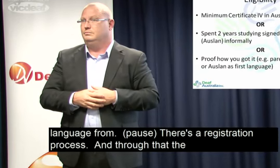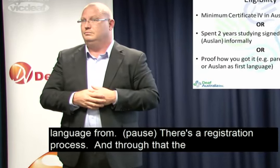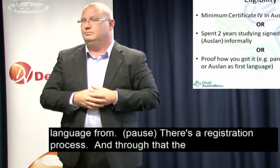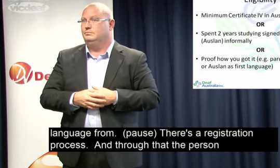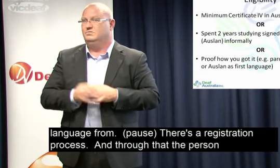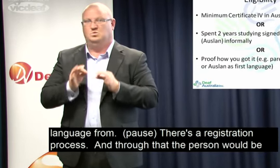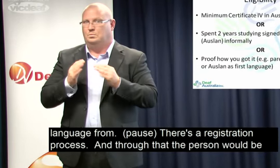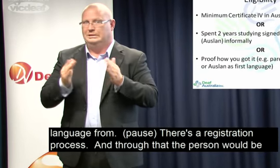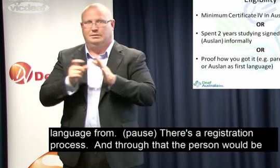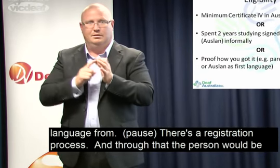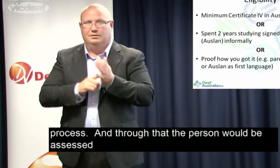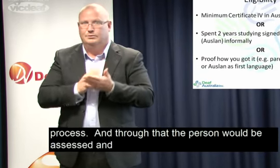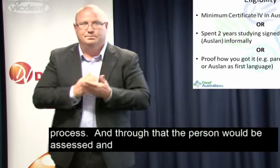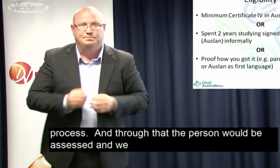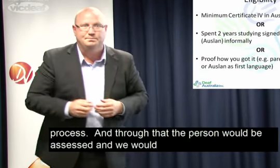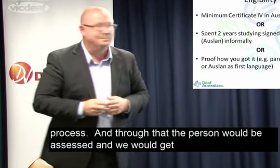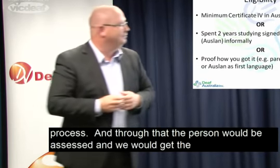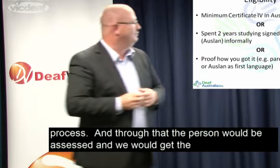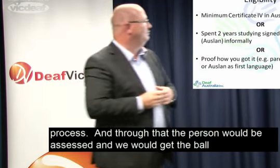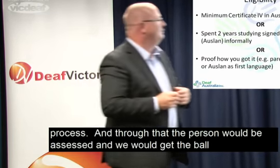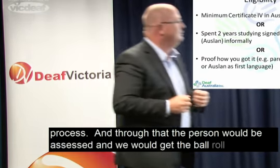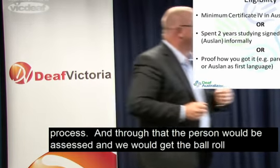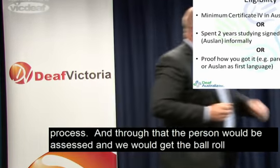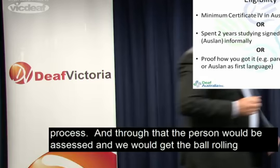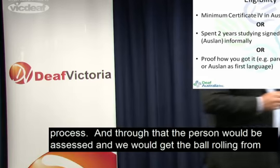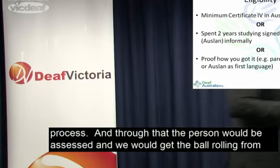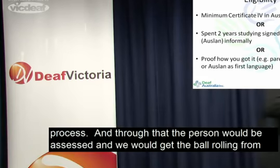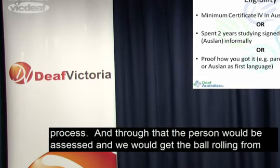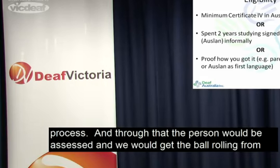there. So it really is not a big deal, as you can see.